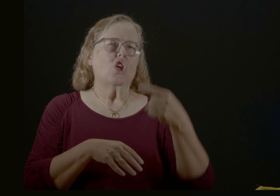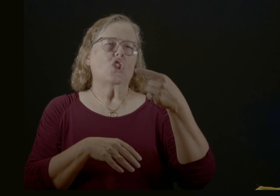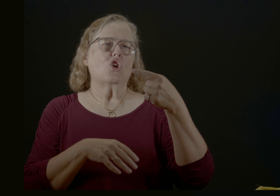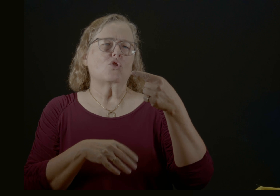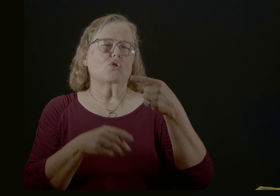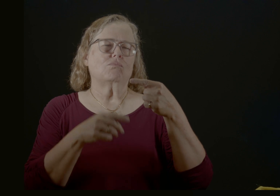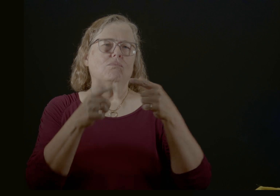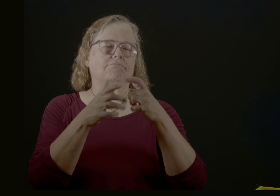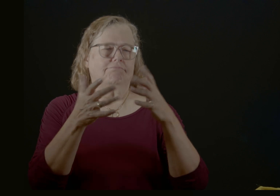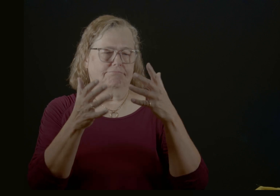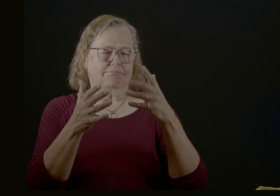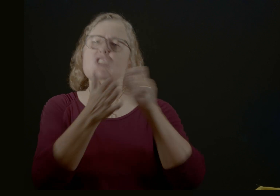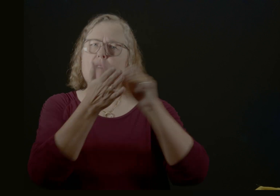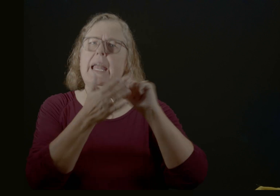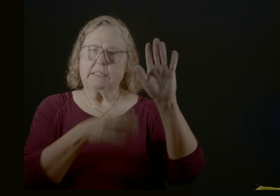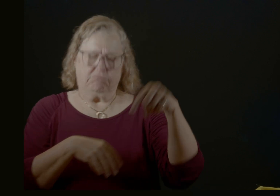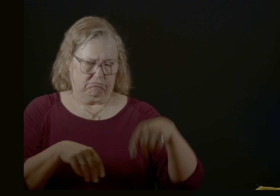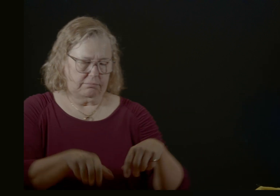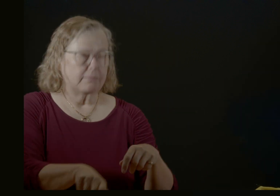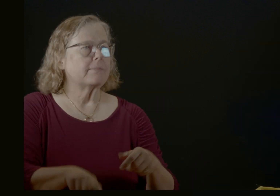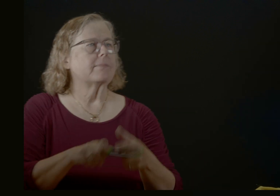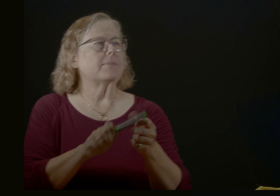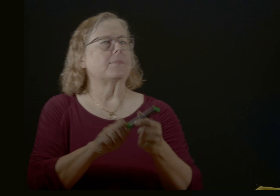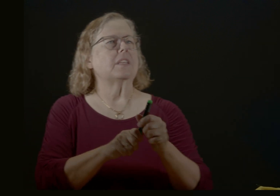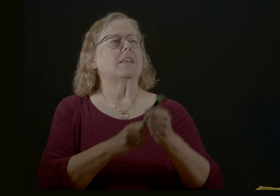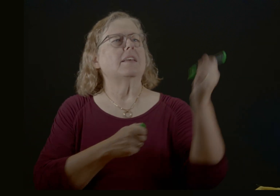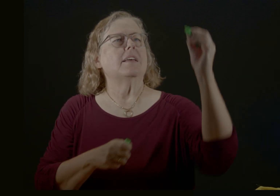down. Let's write it. That'd be better.